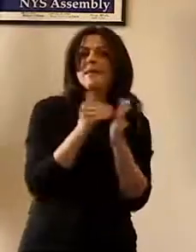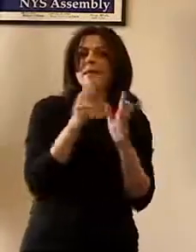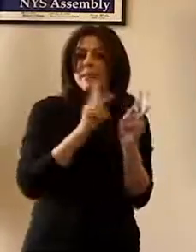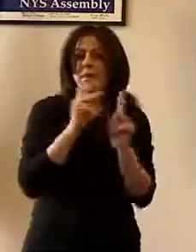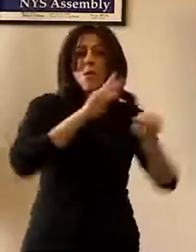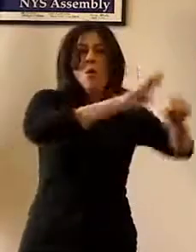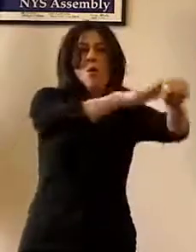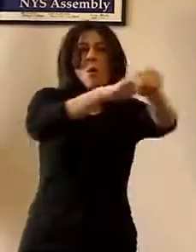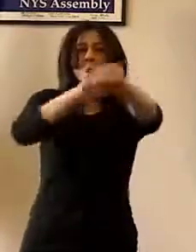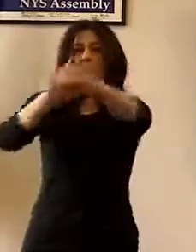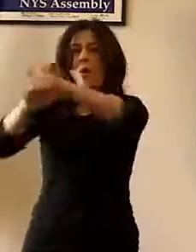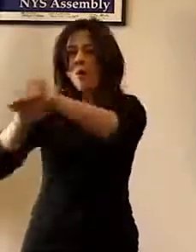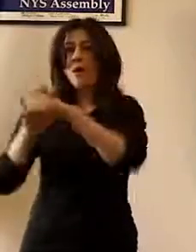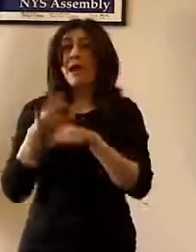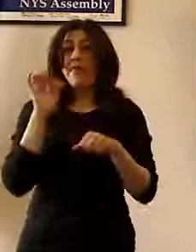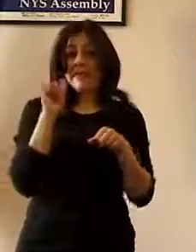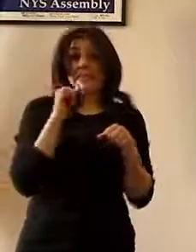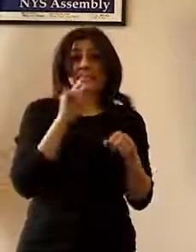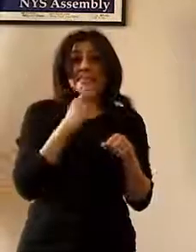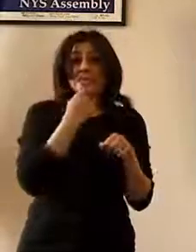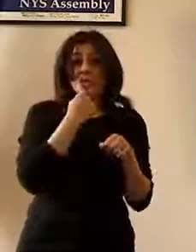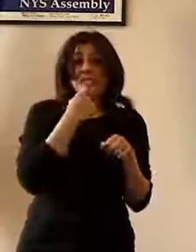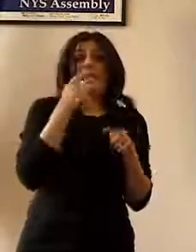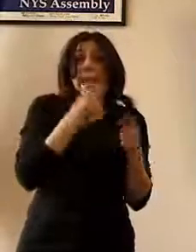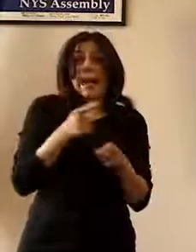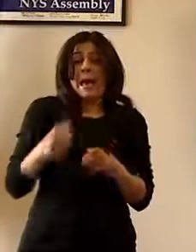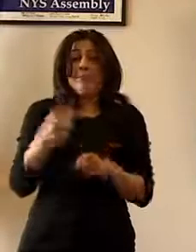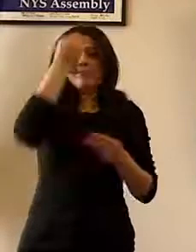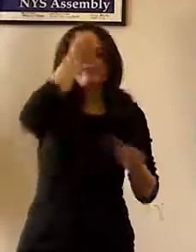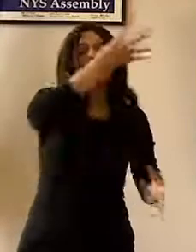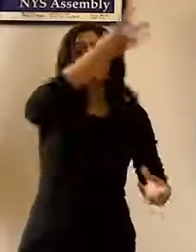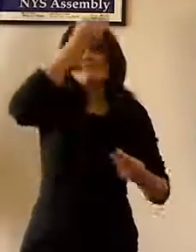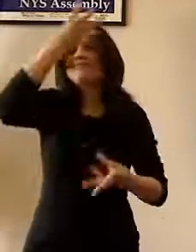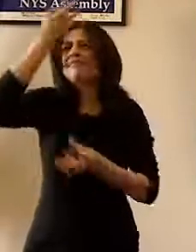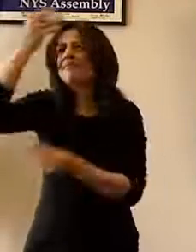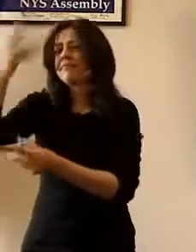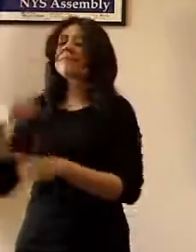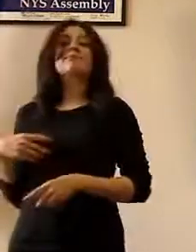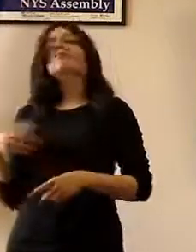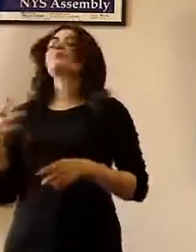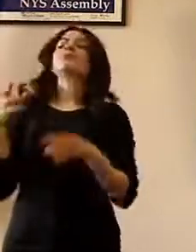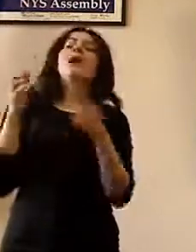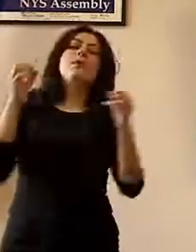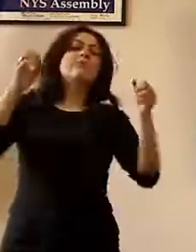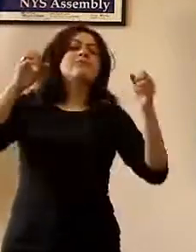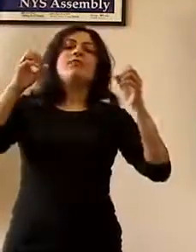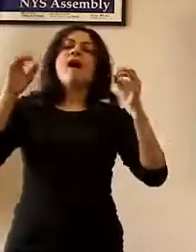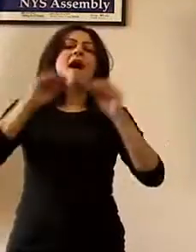exist. So just to put things in perspective, we're talking about 6 events,